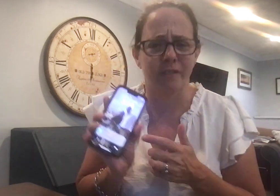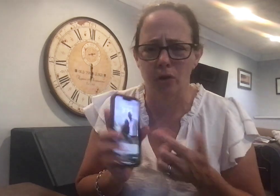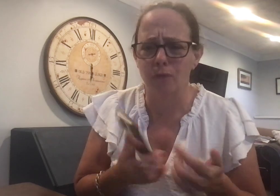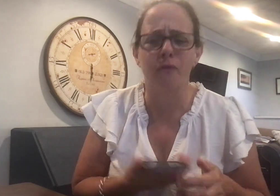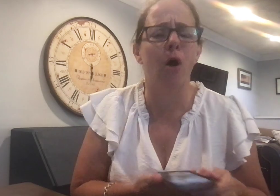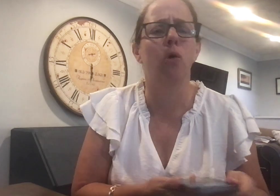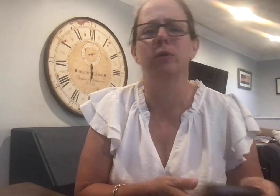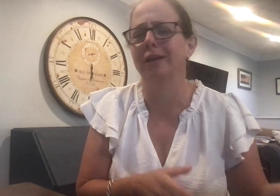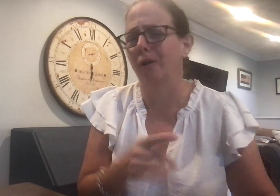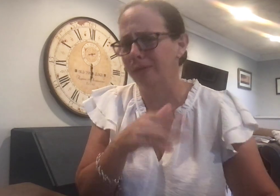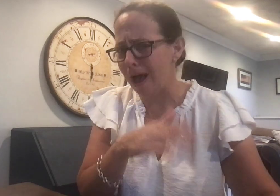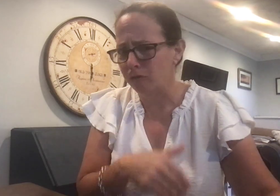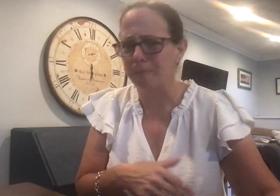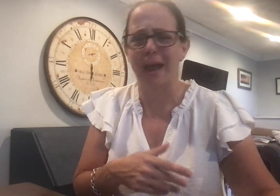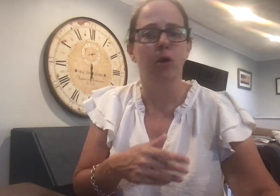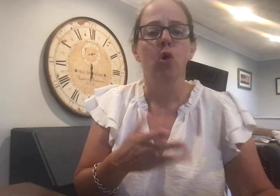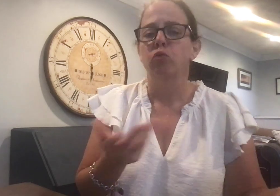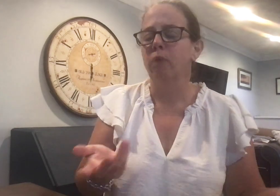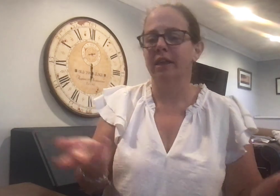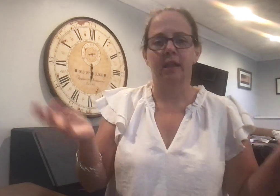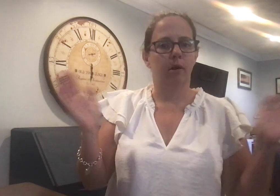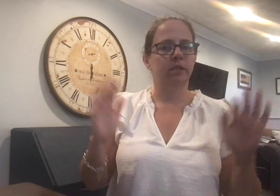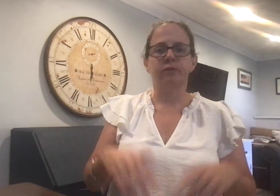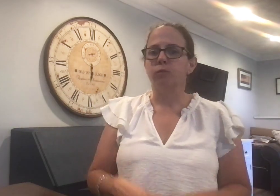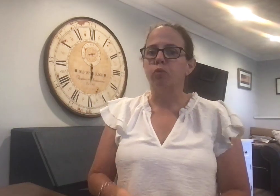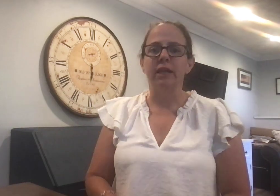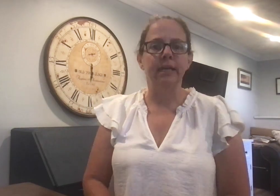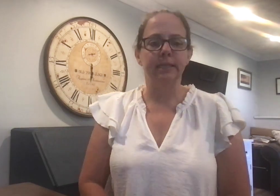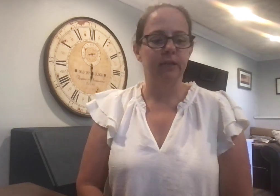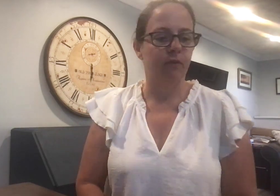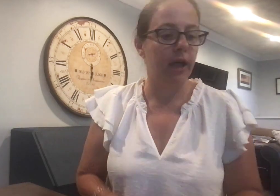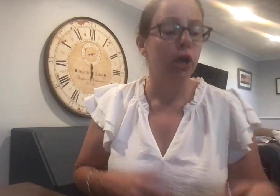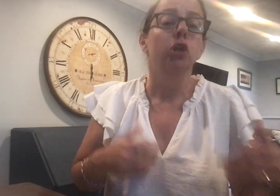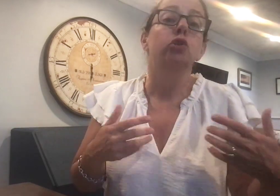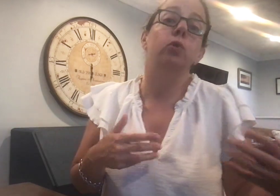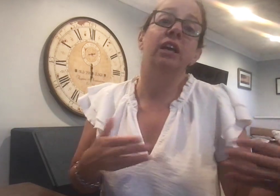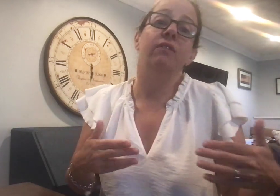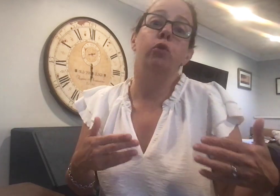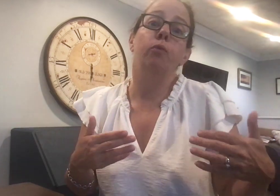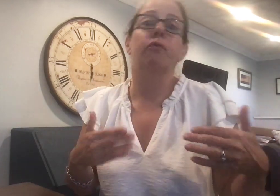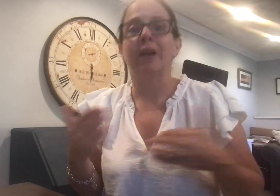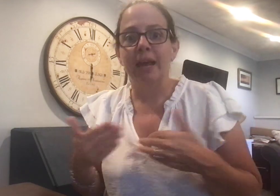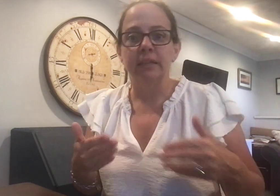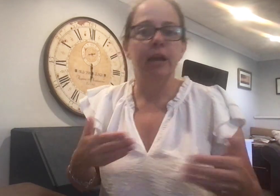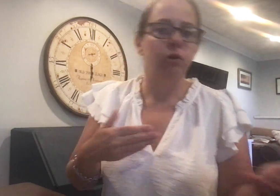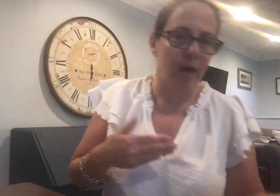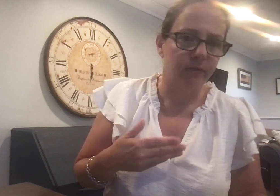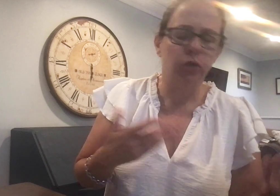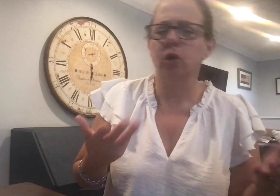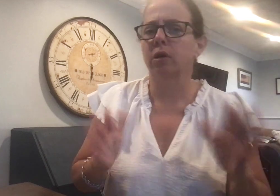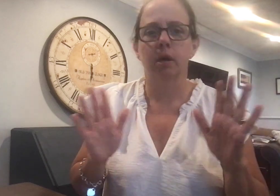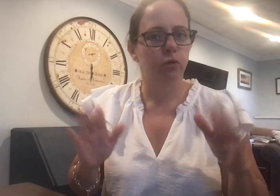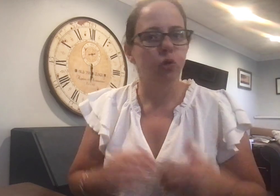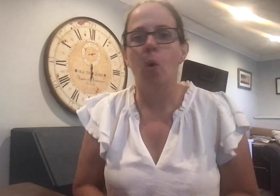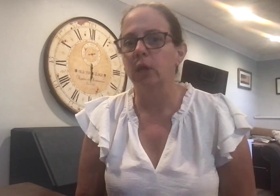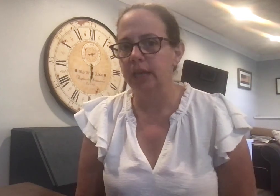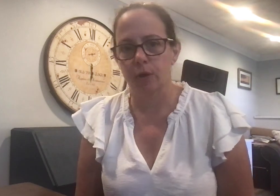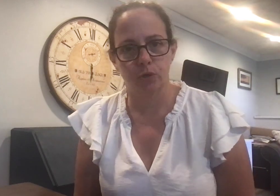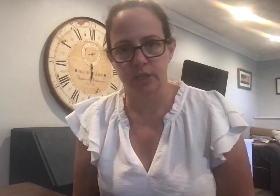your phone. You know, the alphabet right there. It's really easy to find so that if you forget a letter, you have to look. Totally